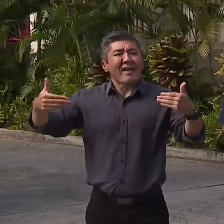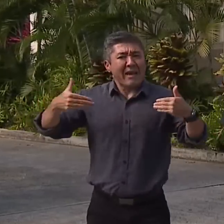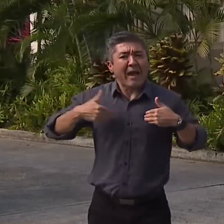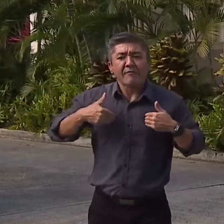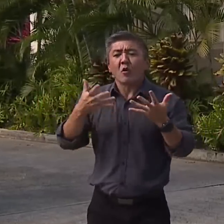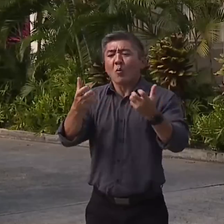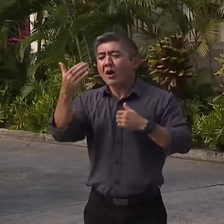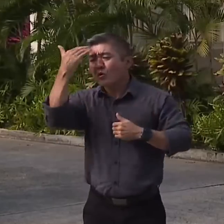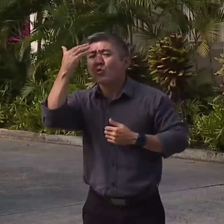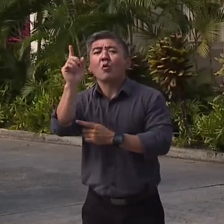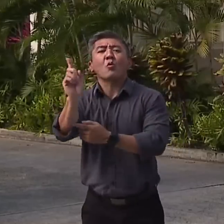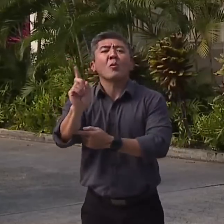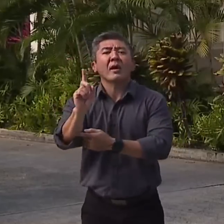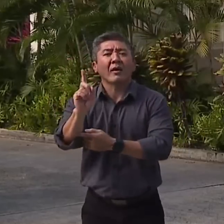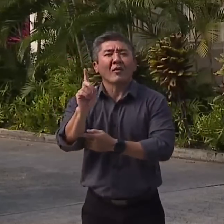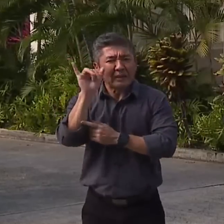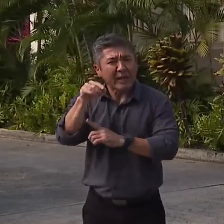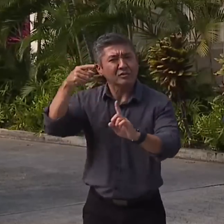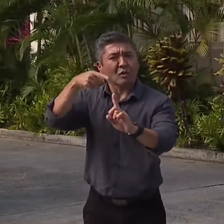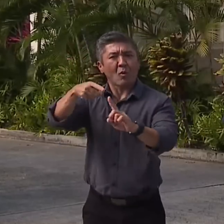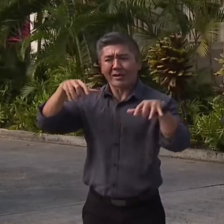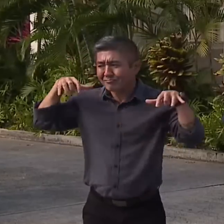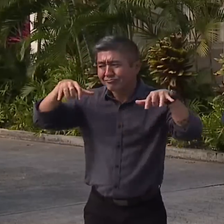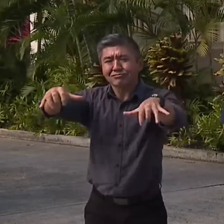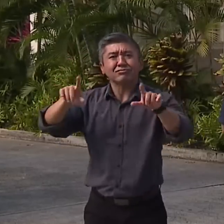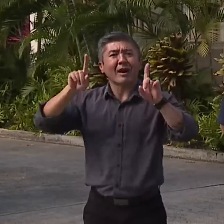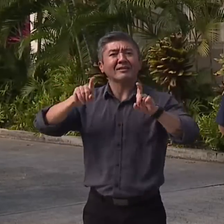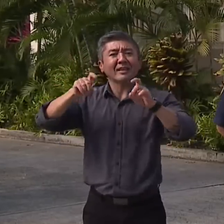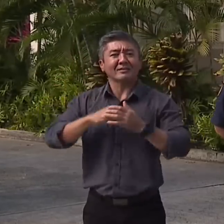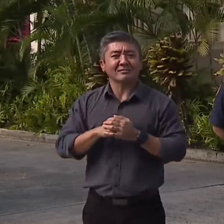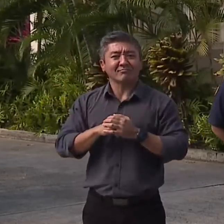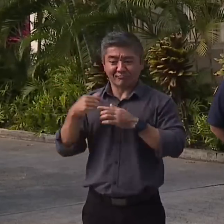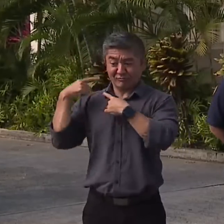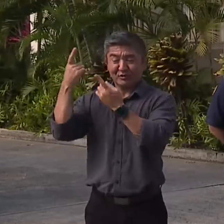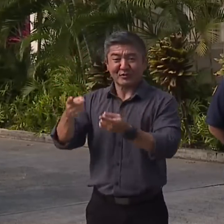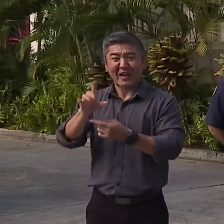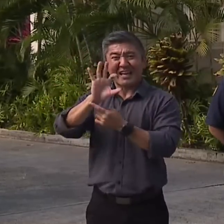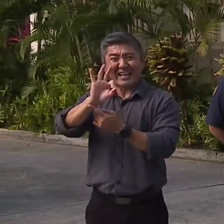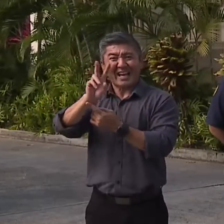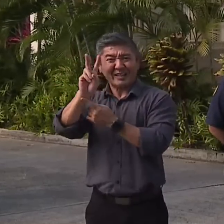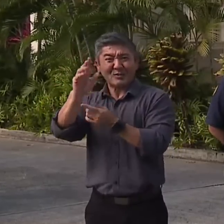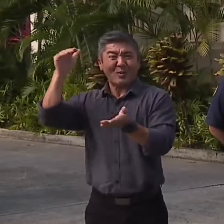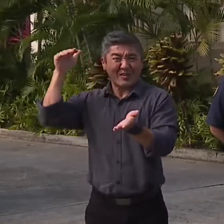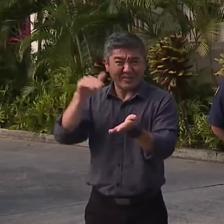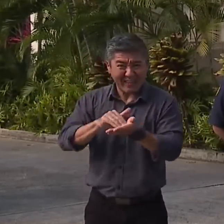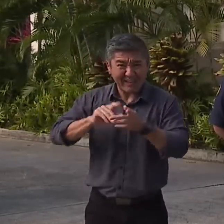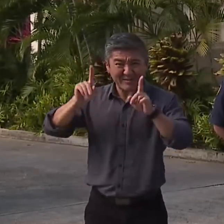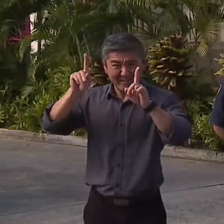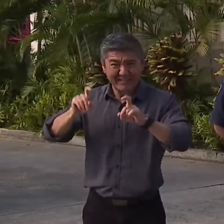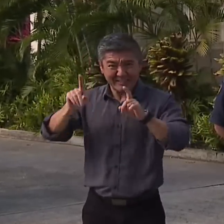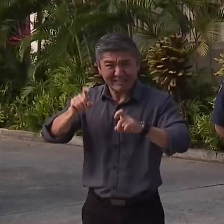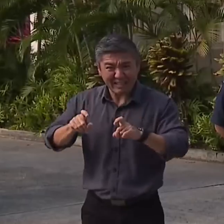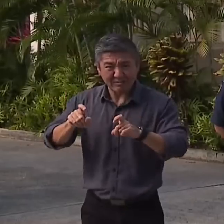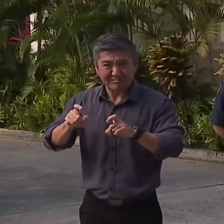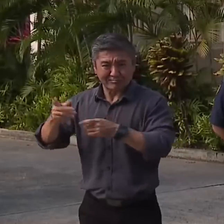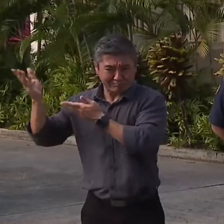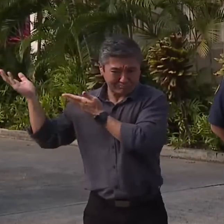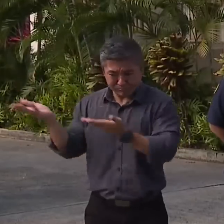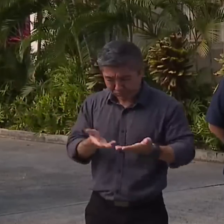community. So far, 92,000 tests have been provided to the city and county of